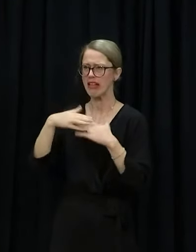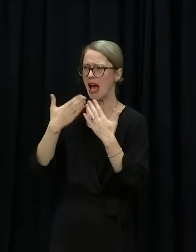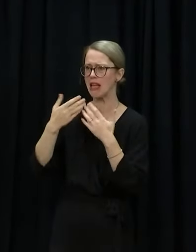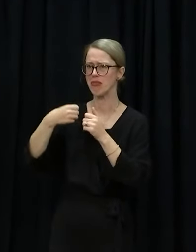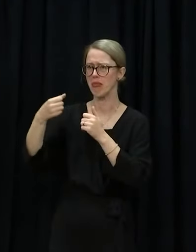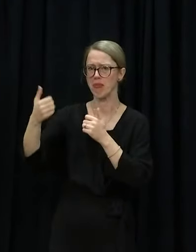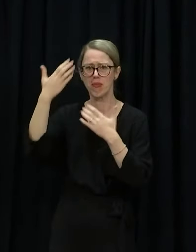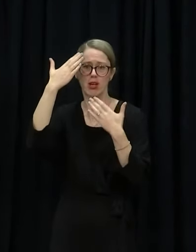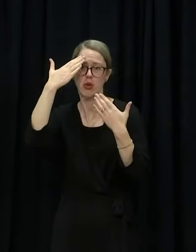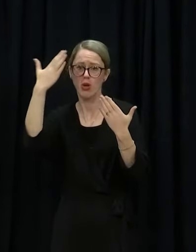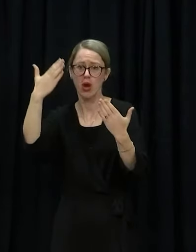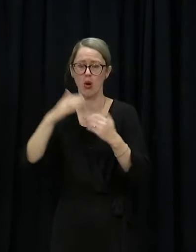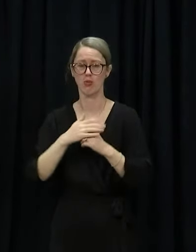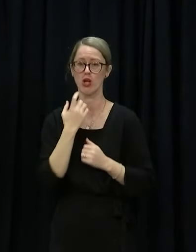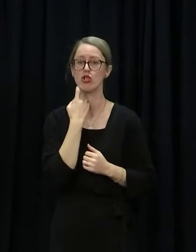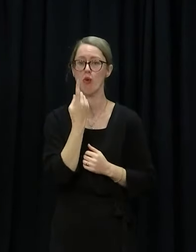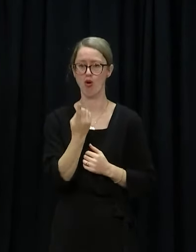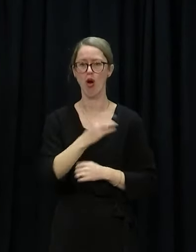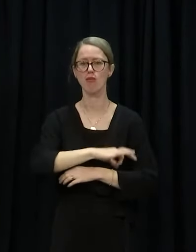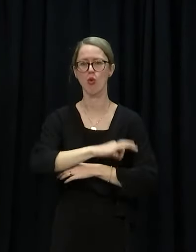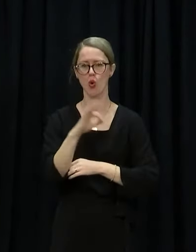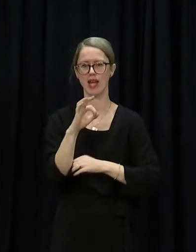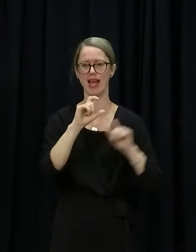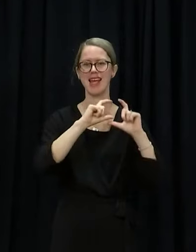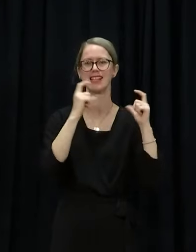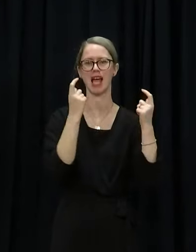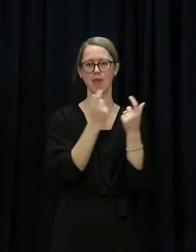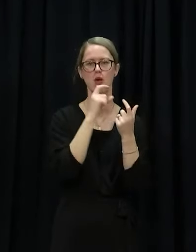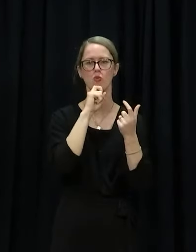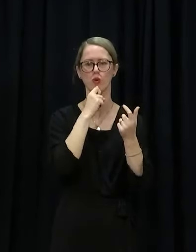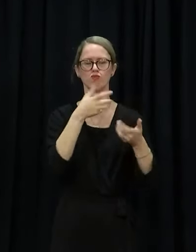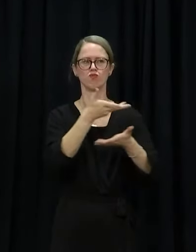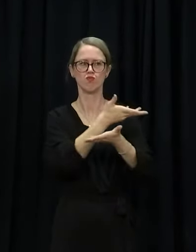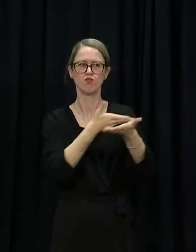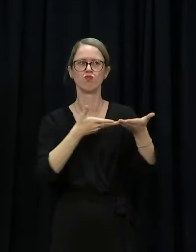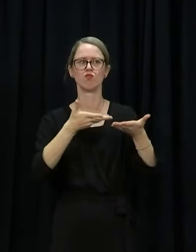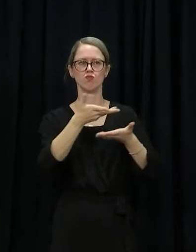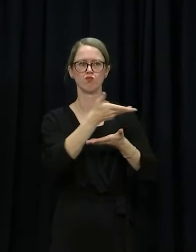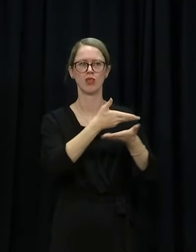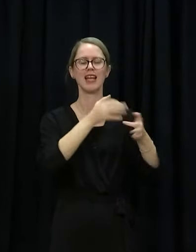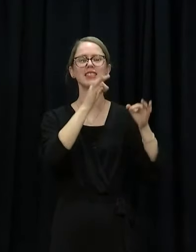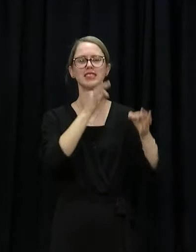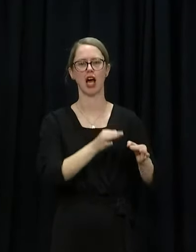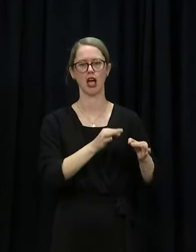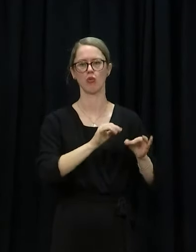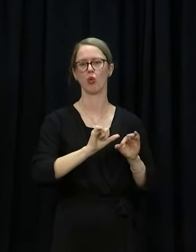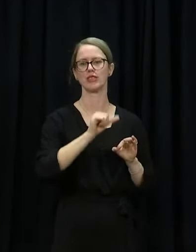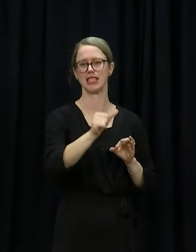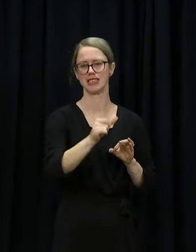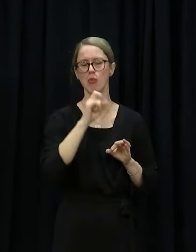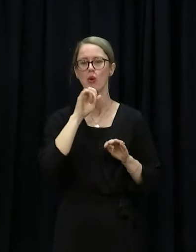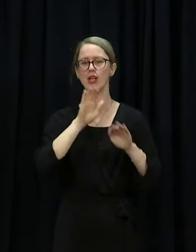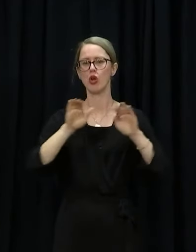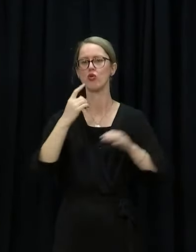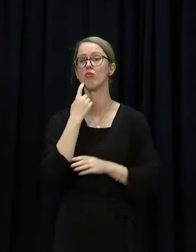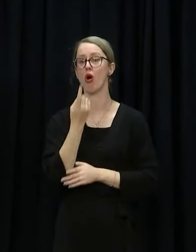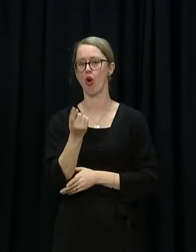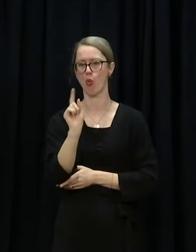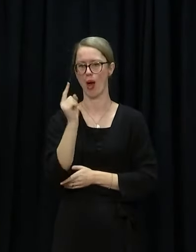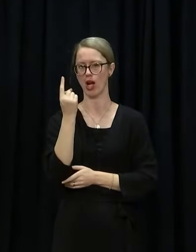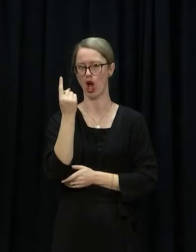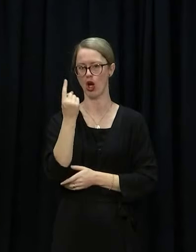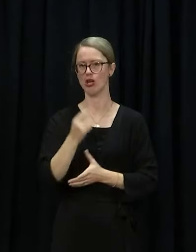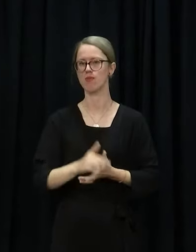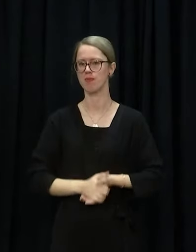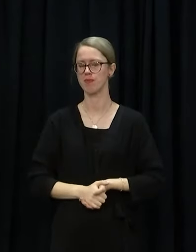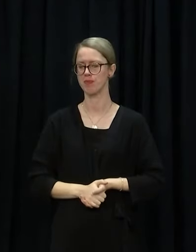place. Ministers will meet tomorrow morning and will share a decision taken at tomorrow's update.